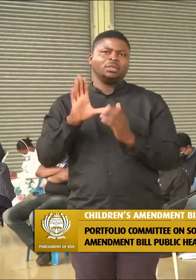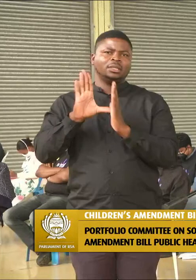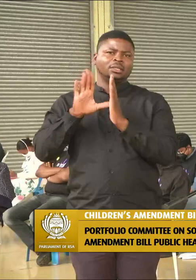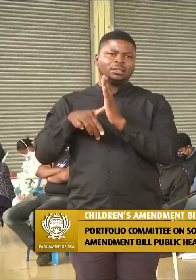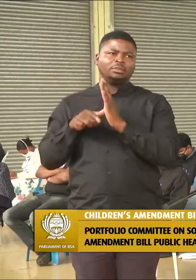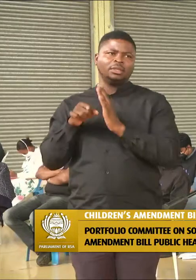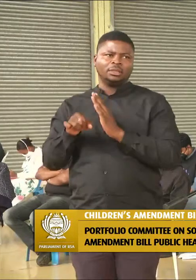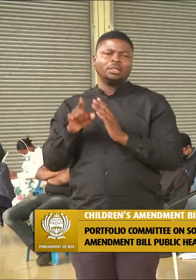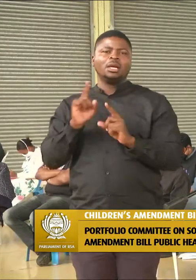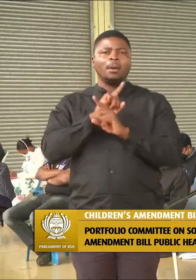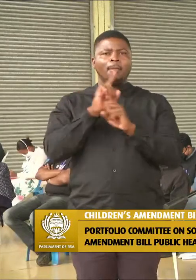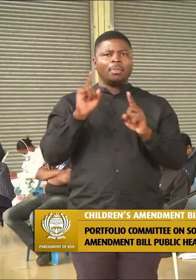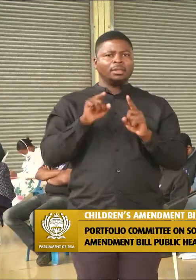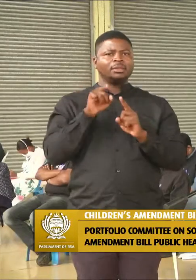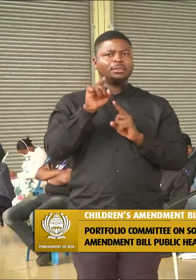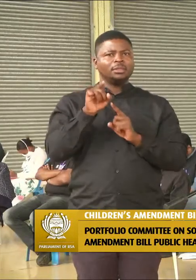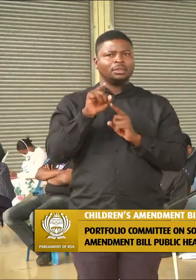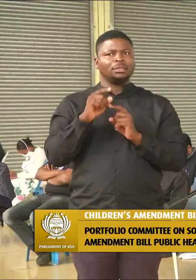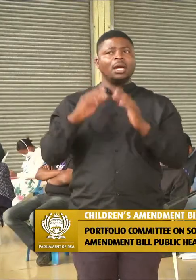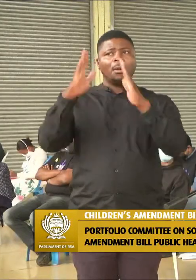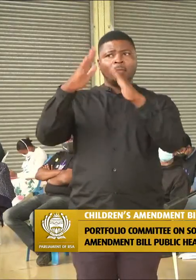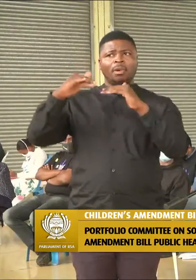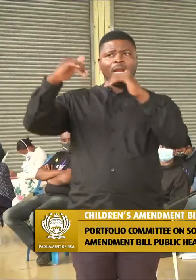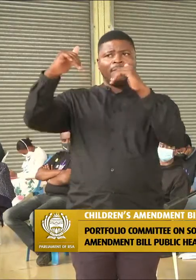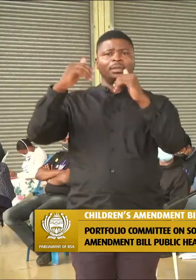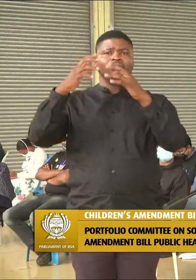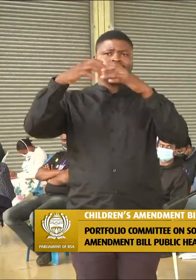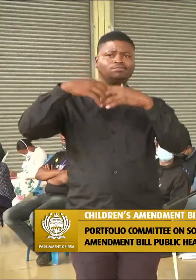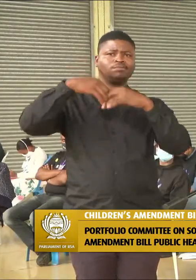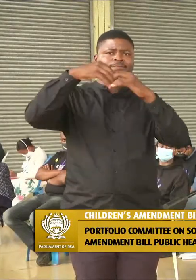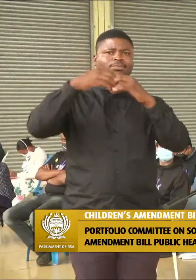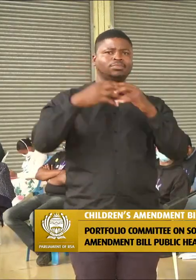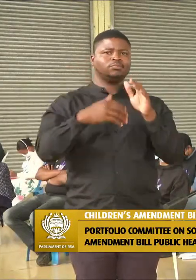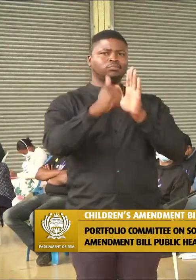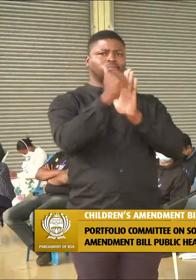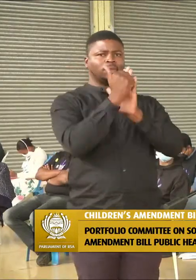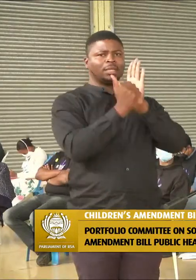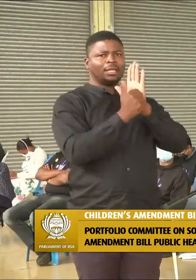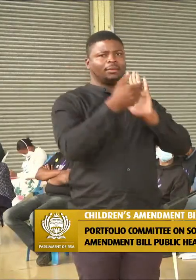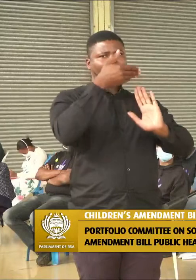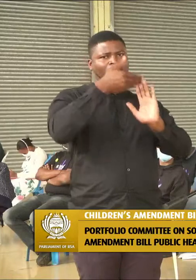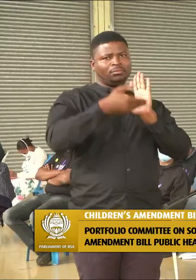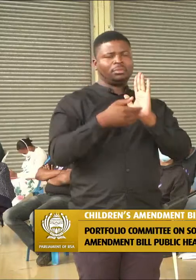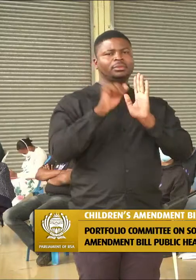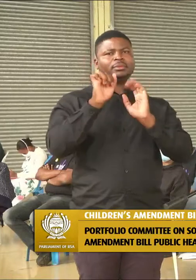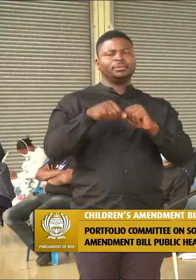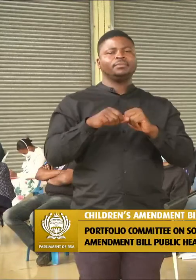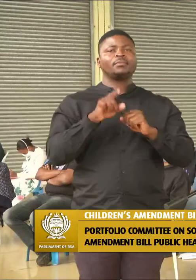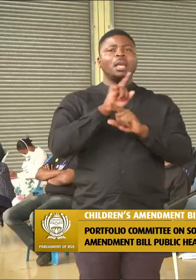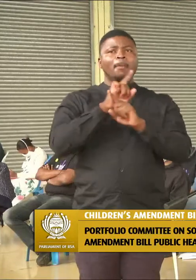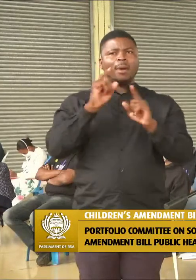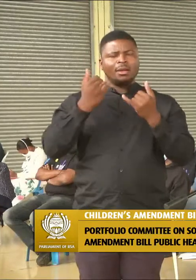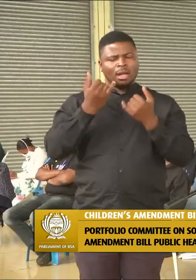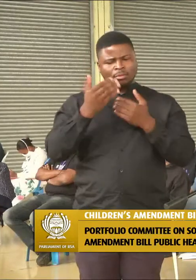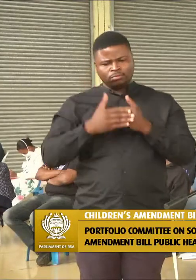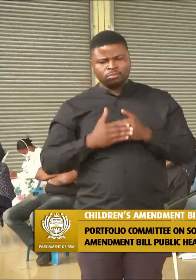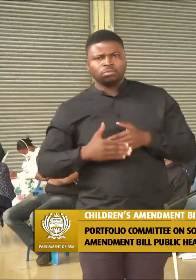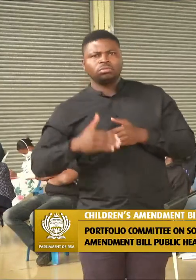ebengibonga ngeparliament ngale act siyabonga kakhulu ukuthi kube nale shifting ezokwenzeka very